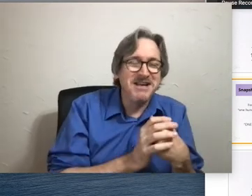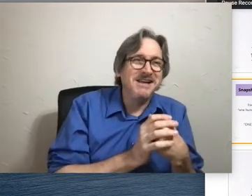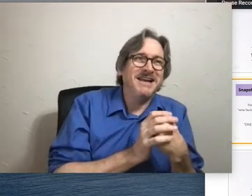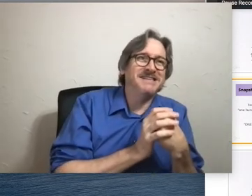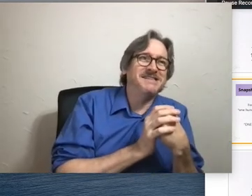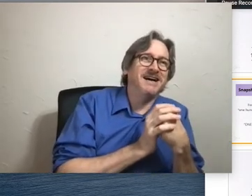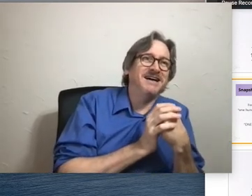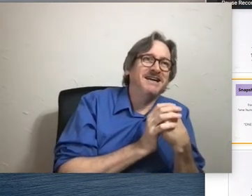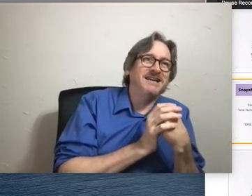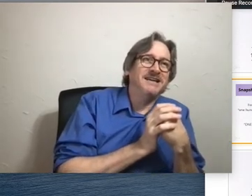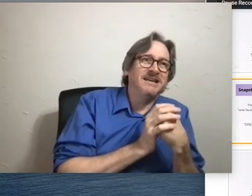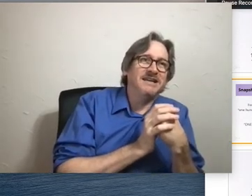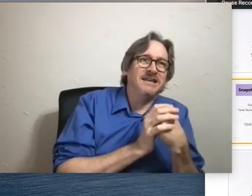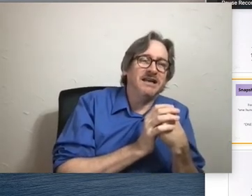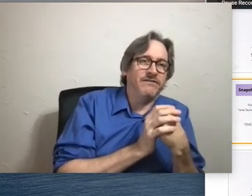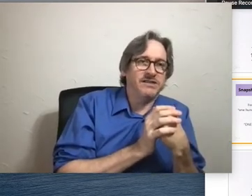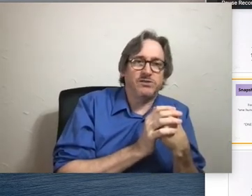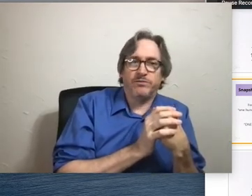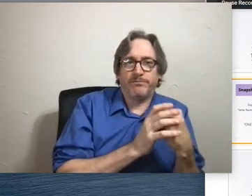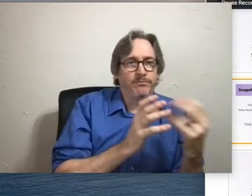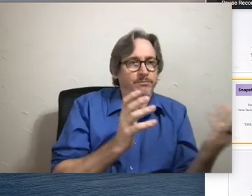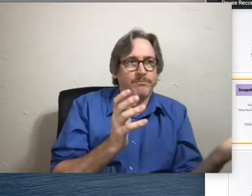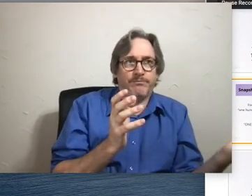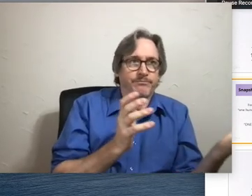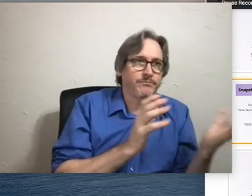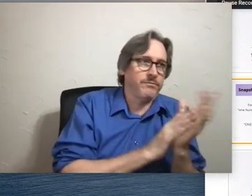10-1-5. It's if it's